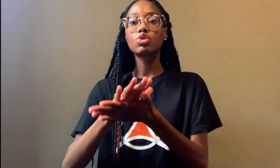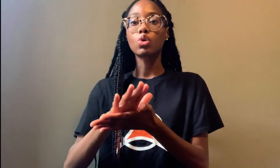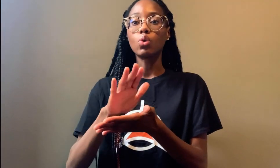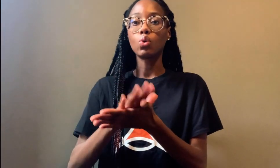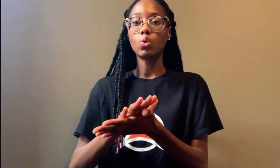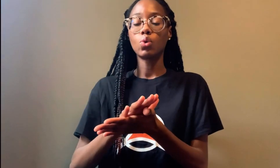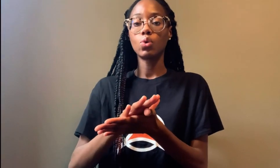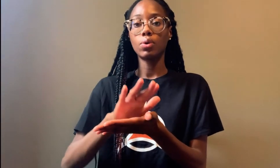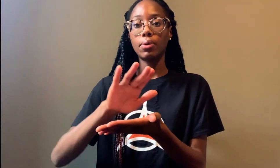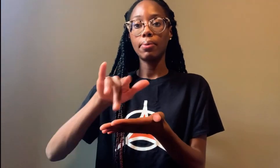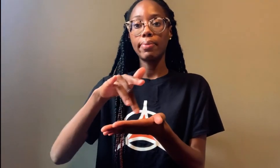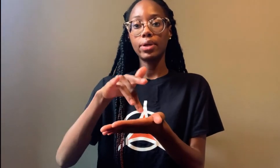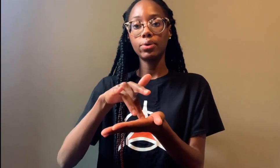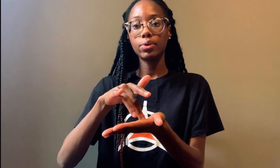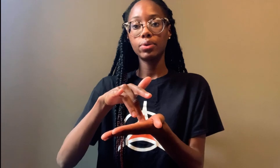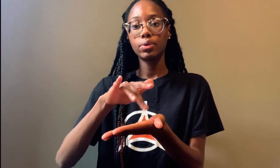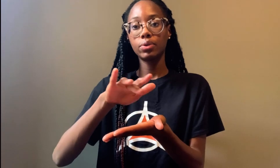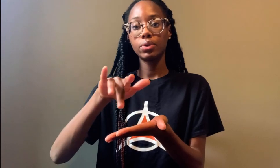school. Middle,